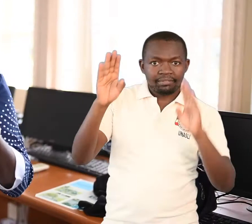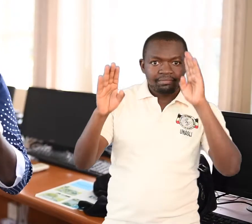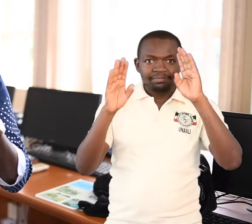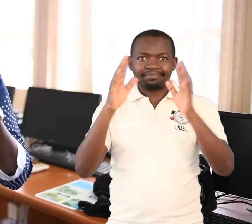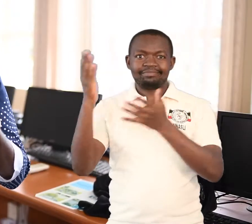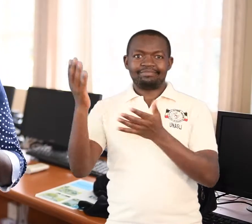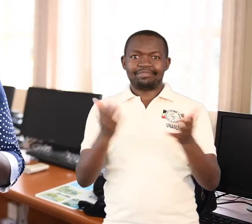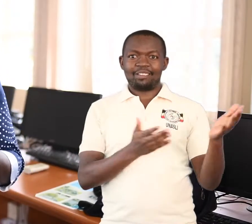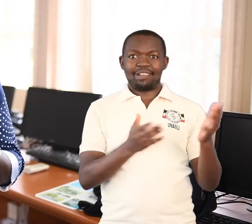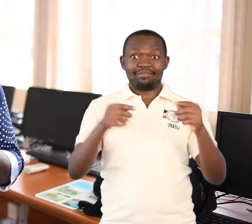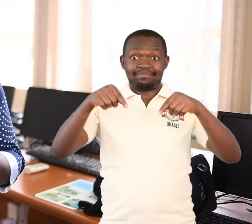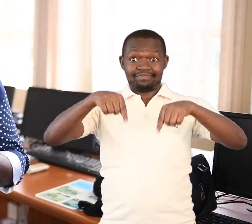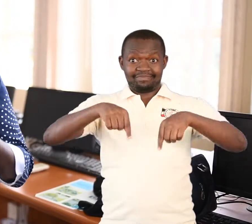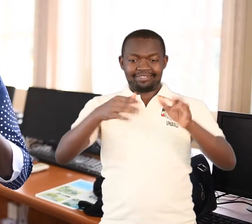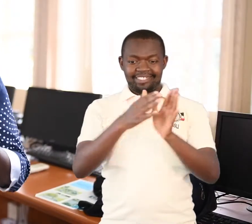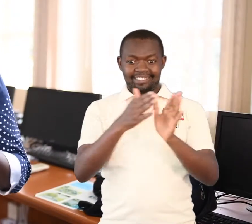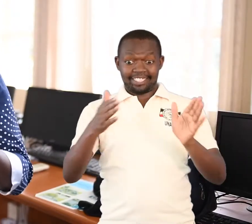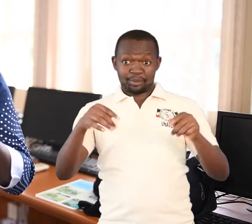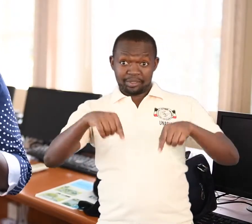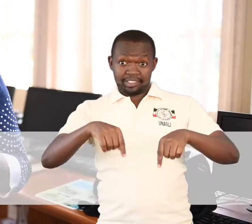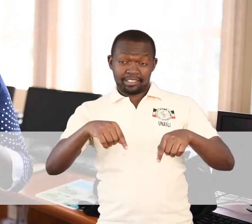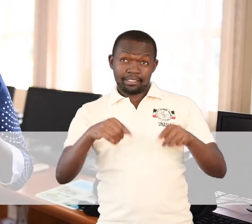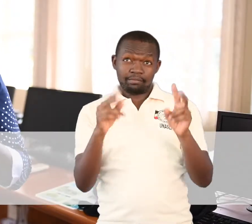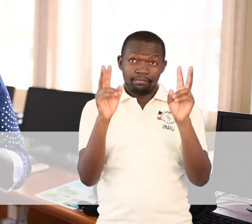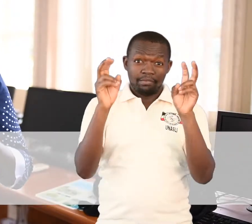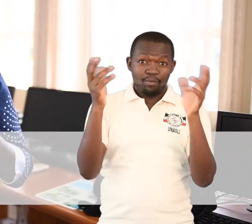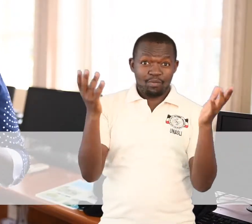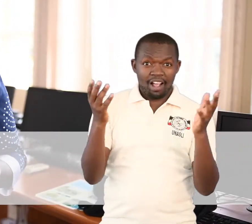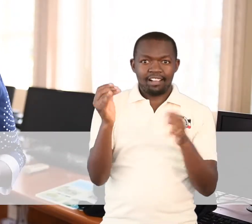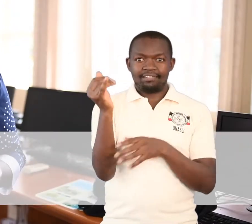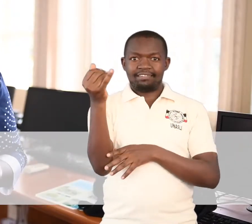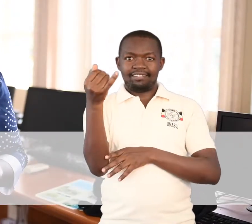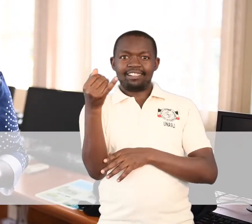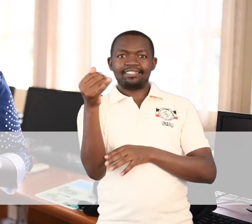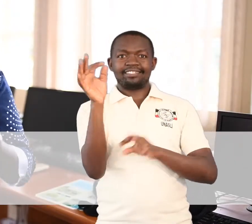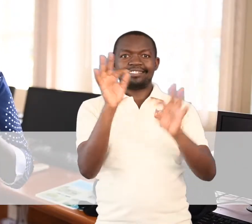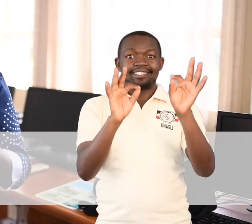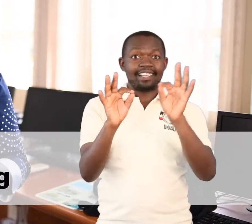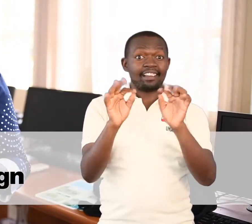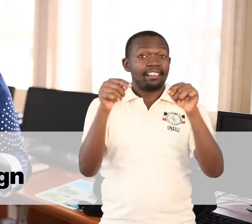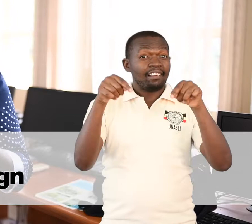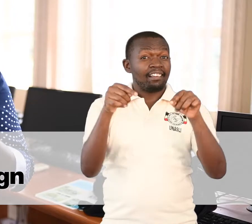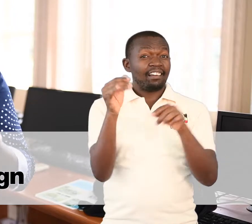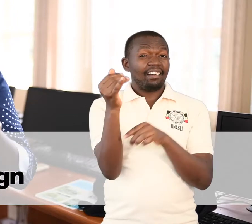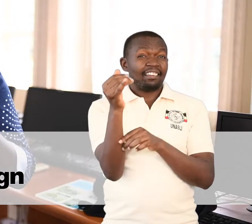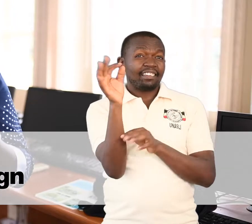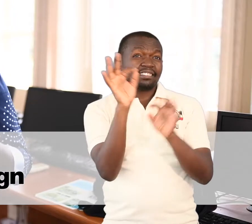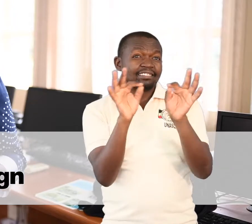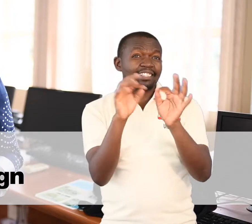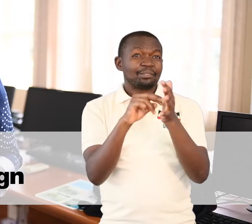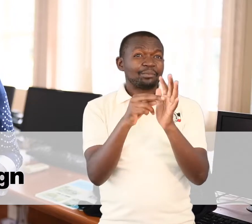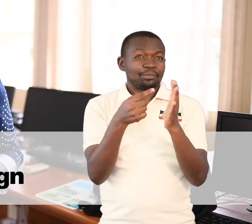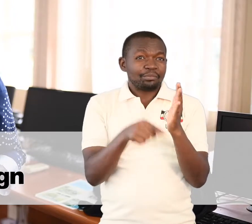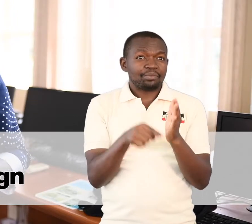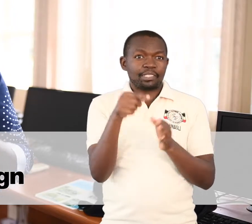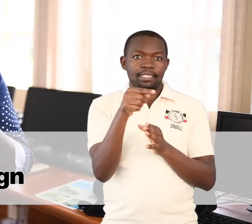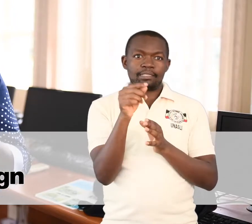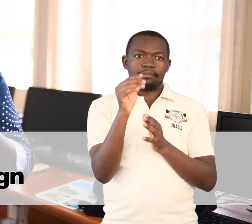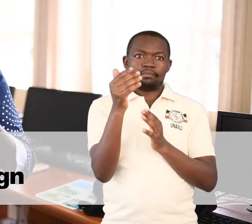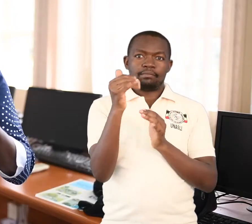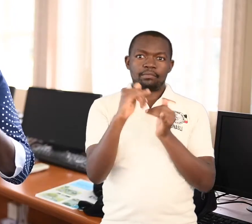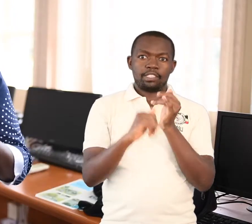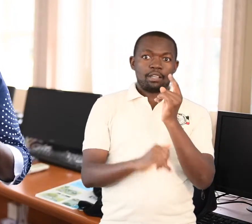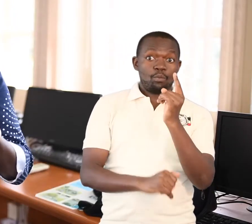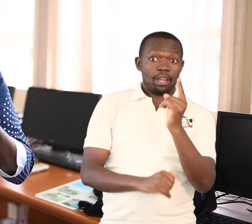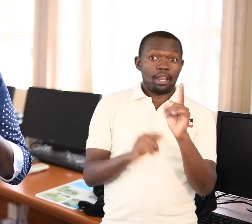learners, you're welcome to this session. This session is about art and design. Art and design is for Senior 1. As